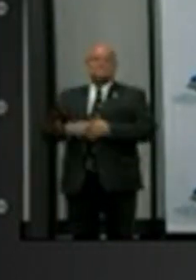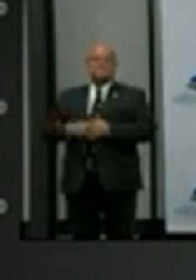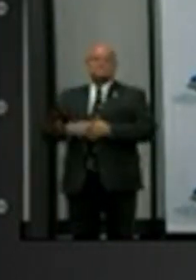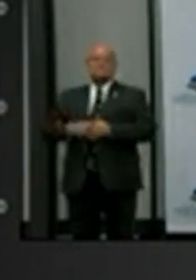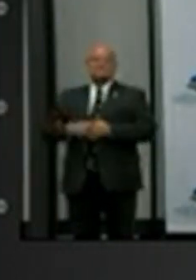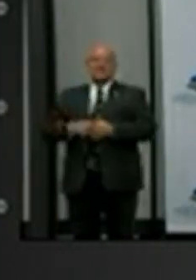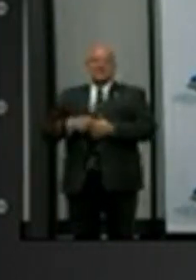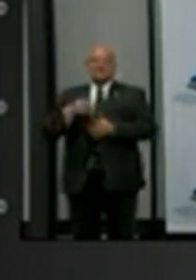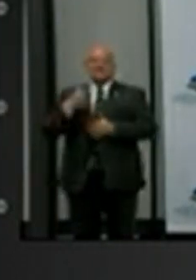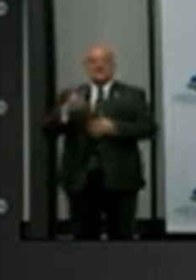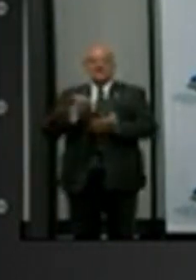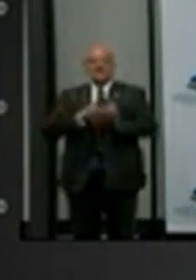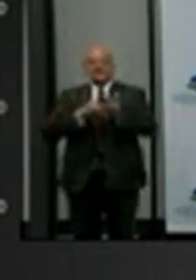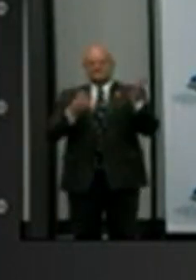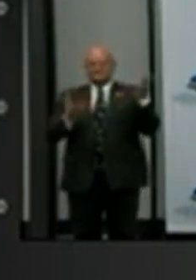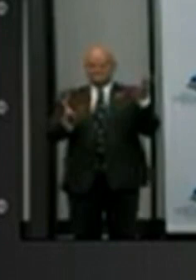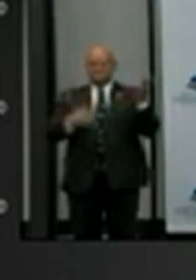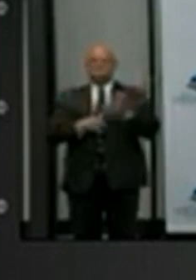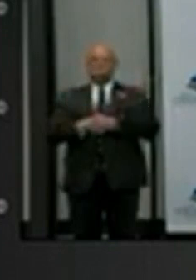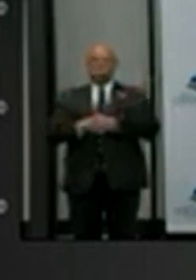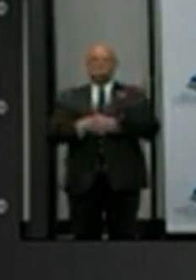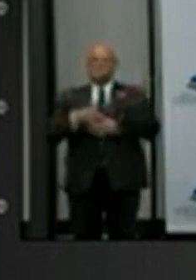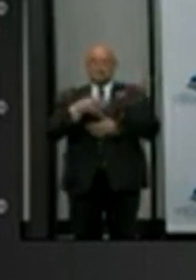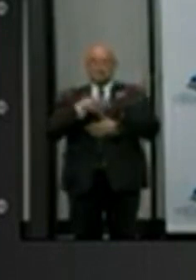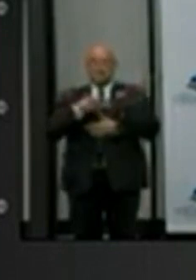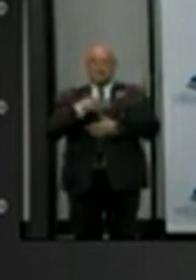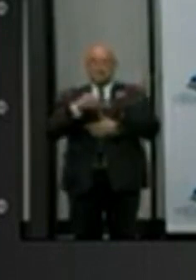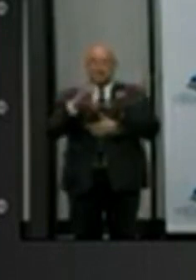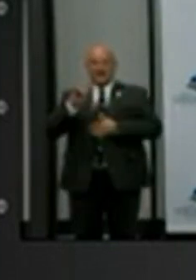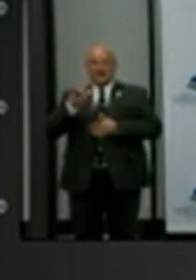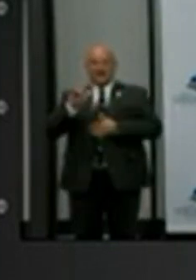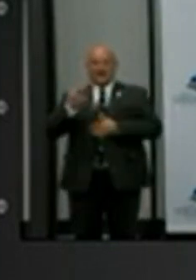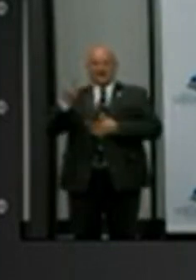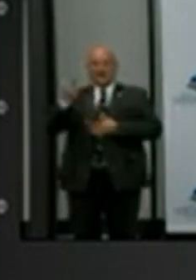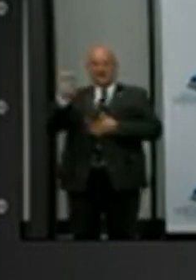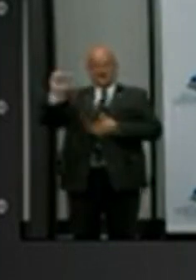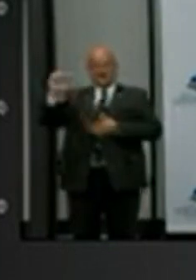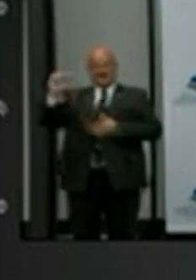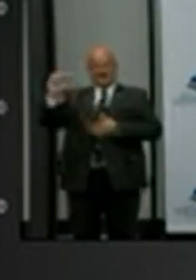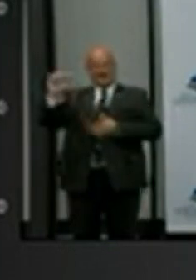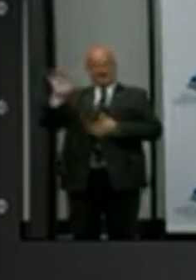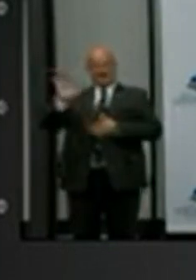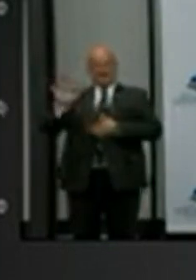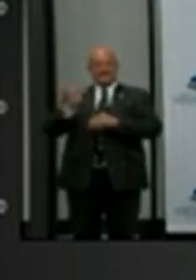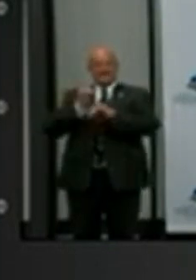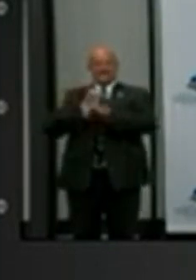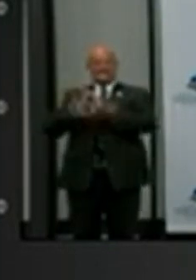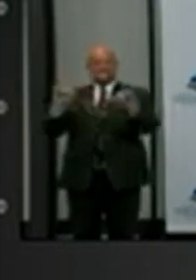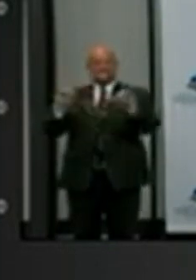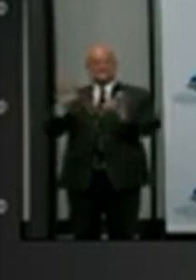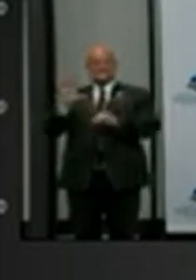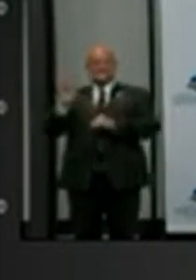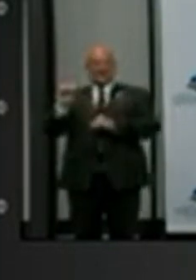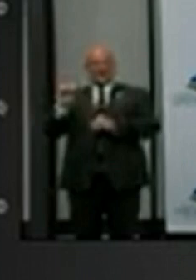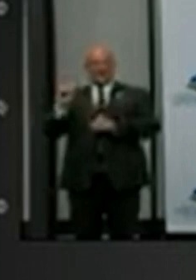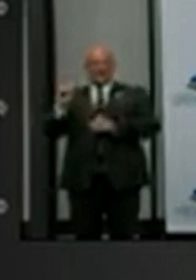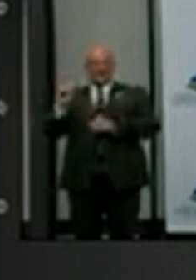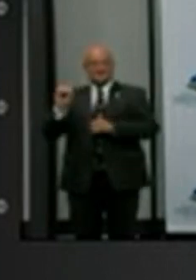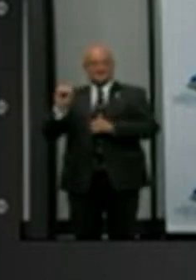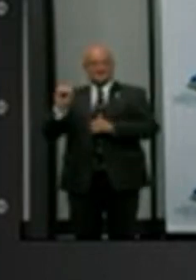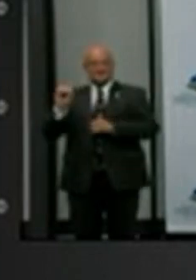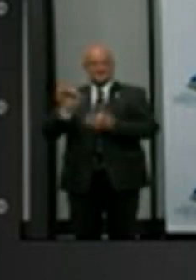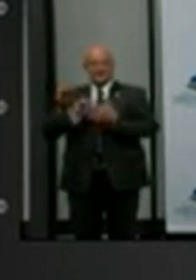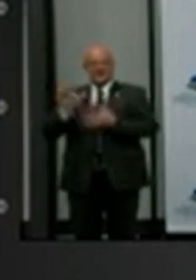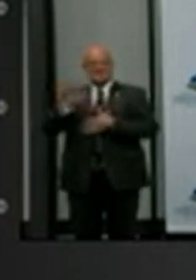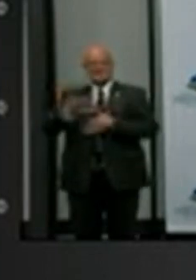can see that speaks for itself. You go over white counties in the northeast sector, Independence County as well, that